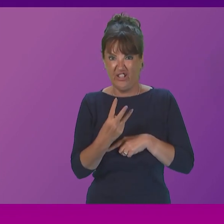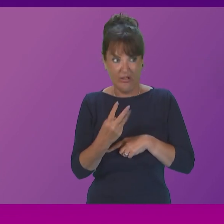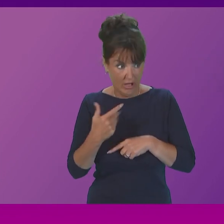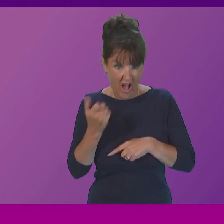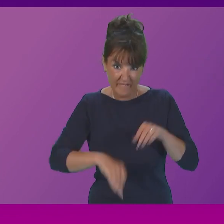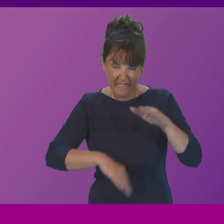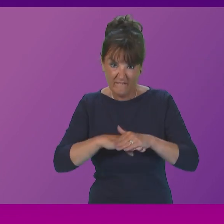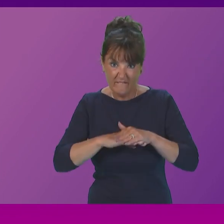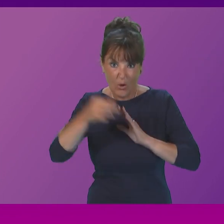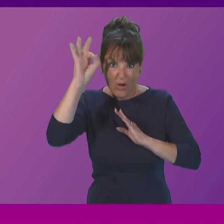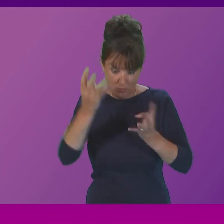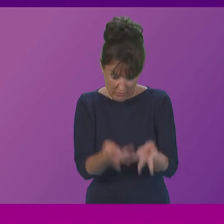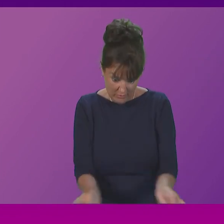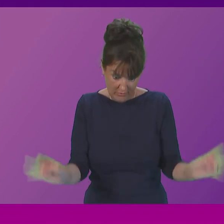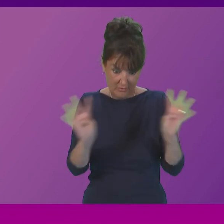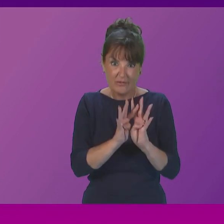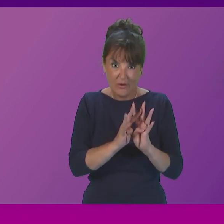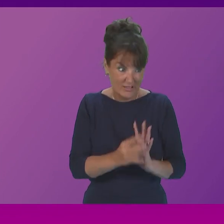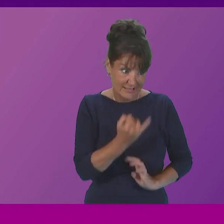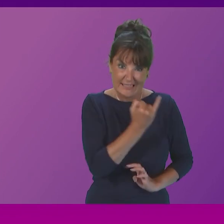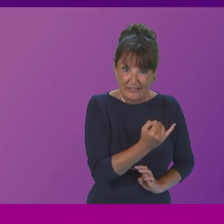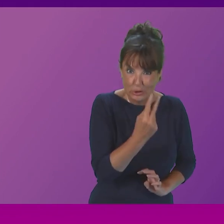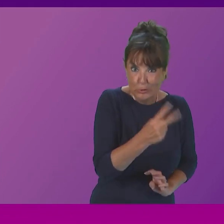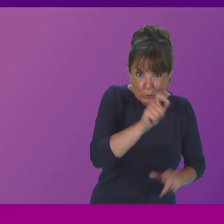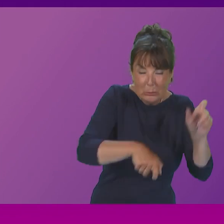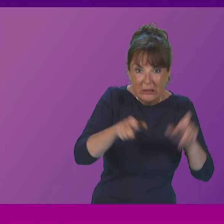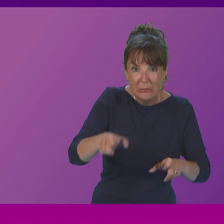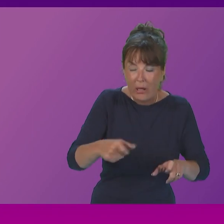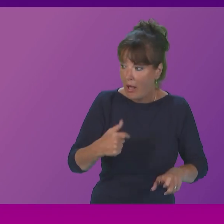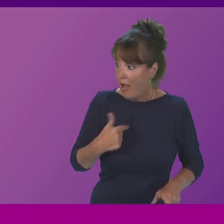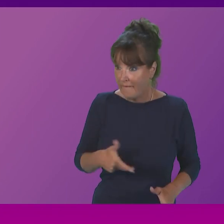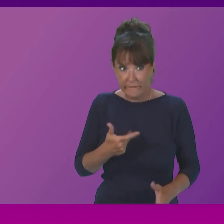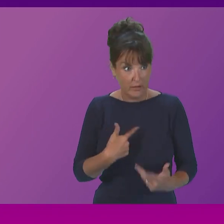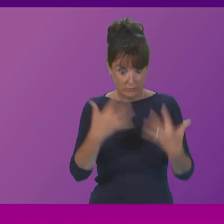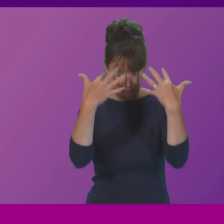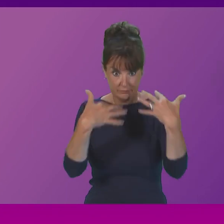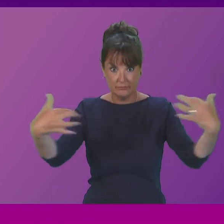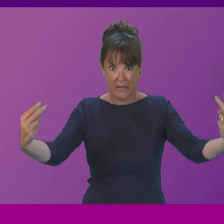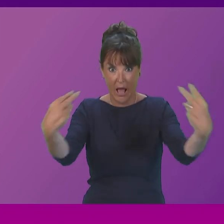enough standing up in front of 62 of your fellow elected members. I cannot tell you what it feels like to have all